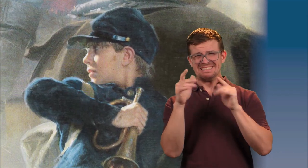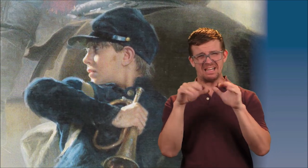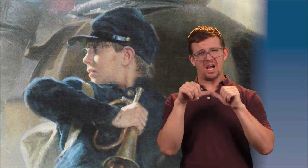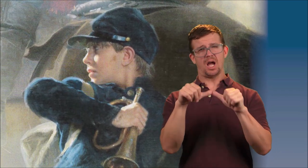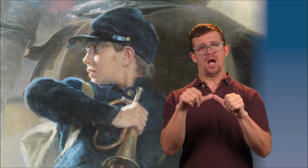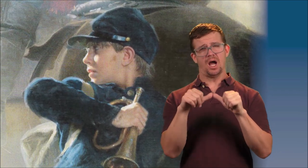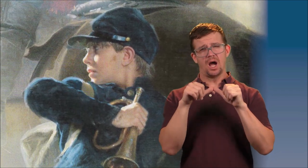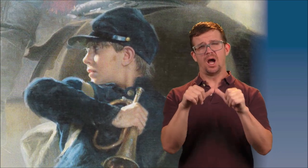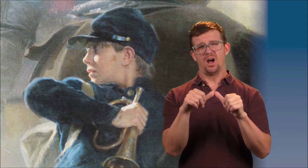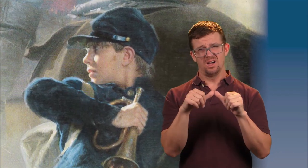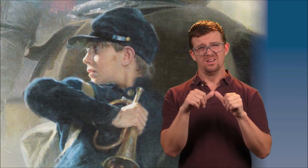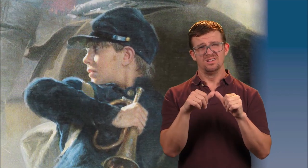helter-skelter through the ranks.